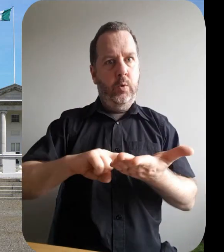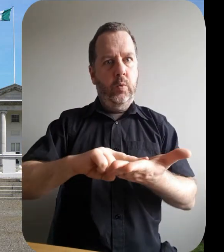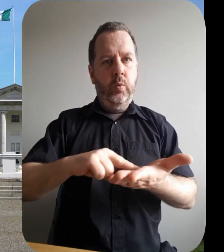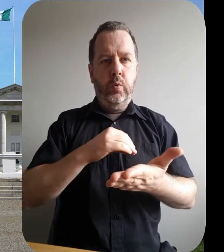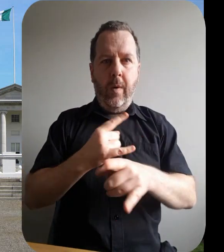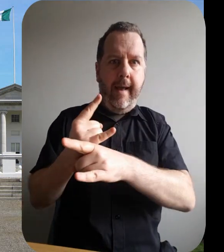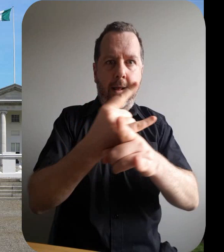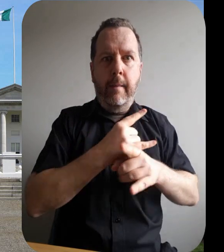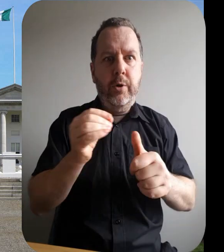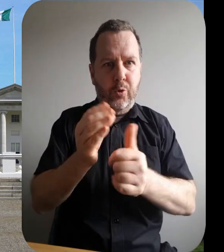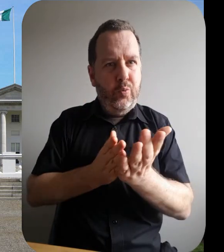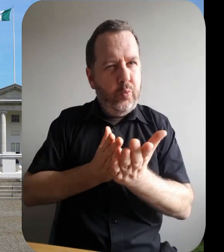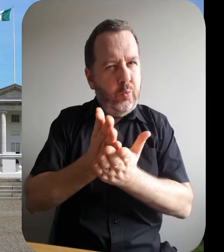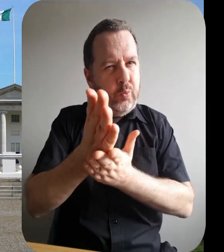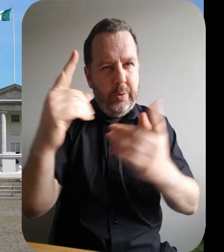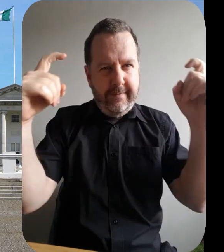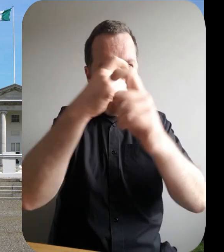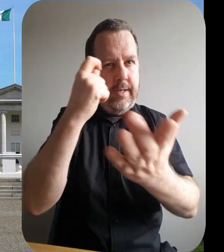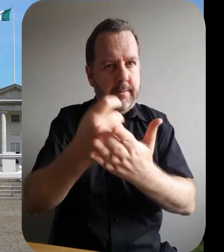each other through this ordeal.